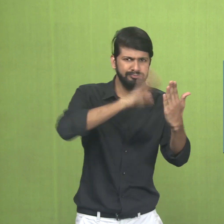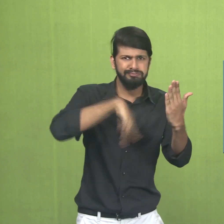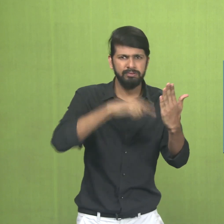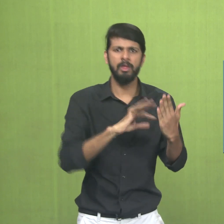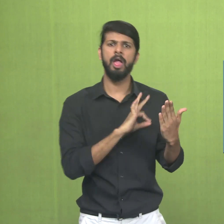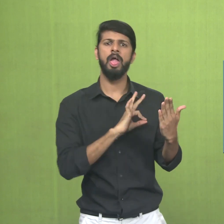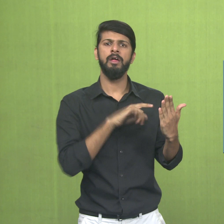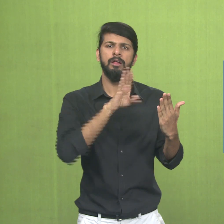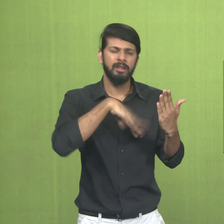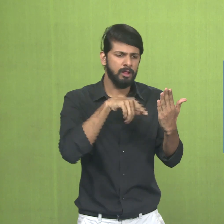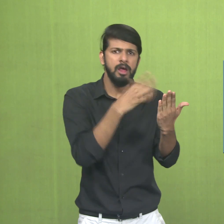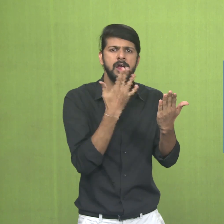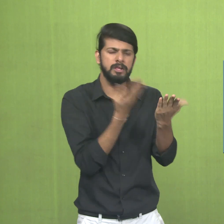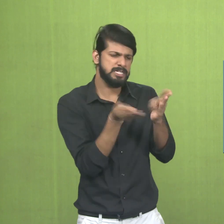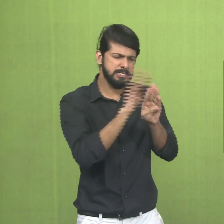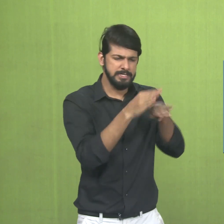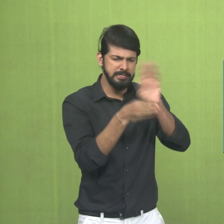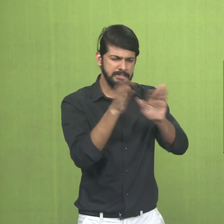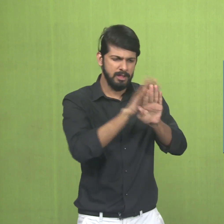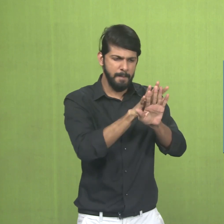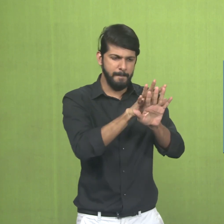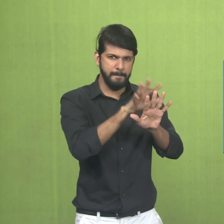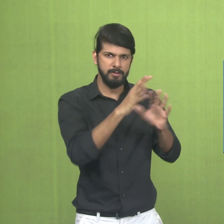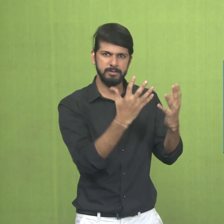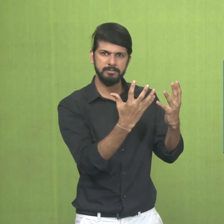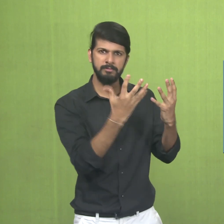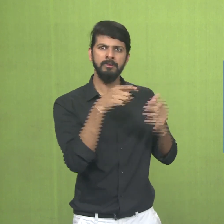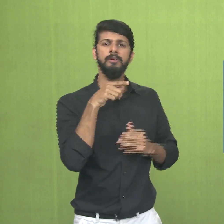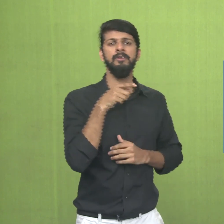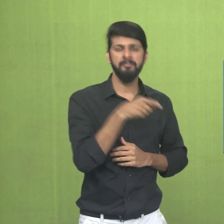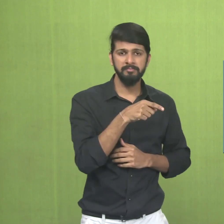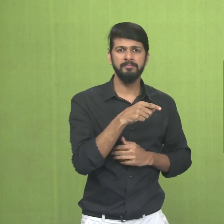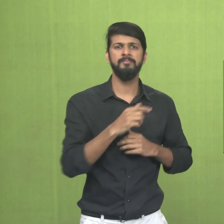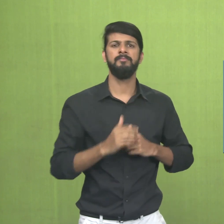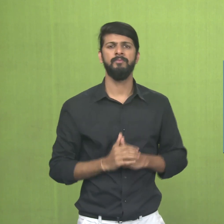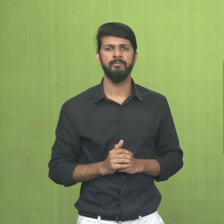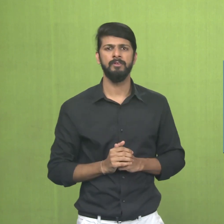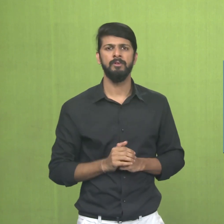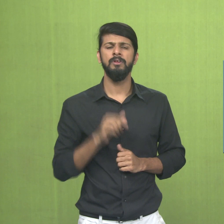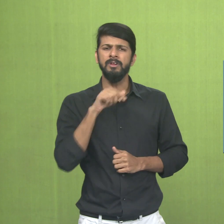apply very thickly on the canvas or on the surface.